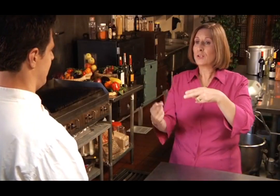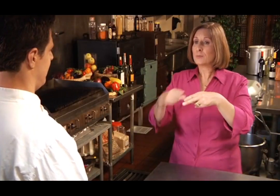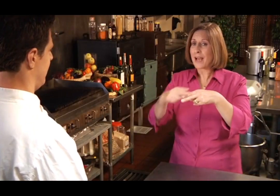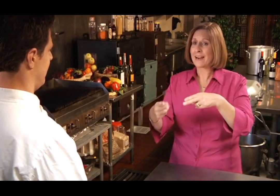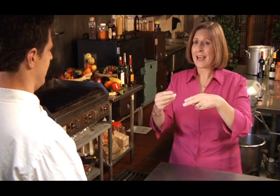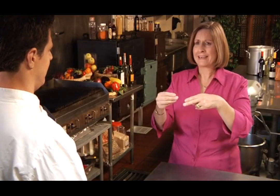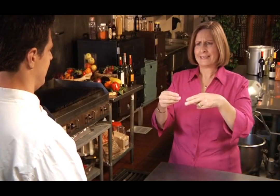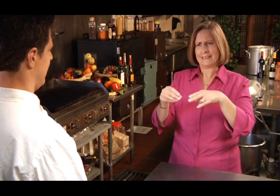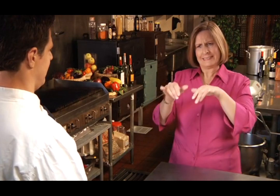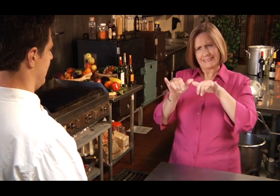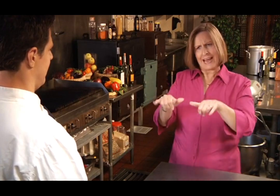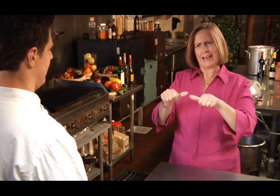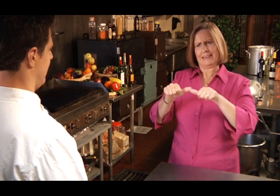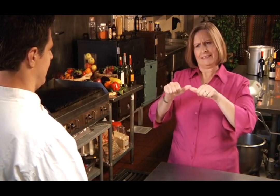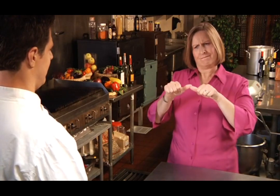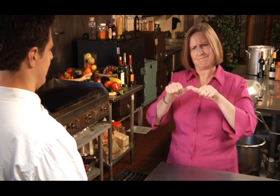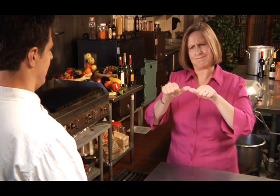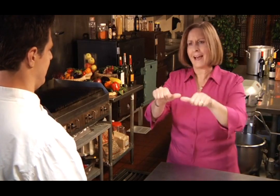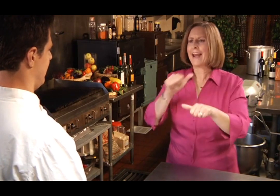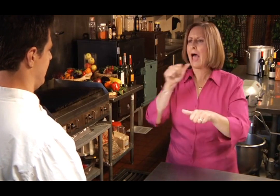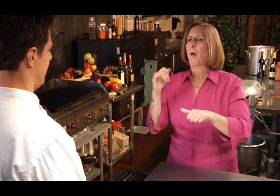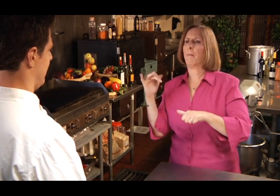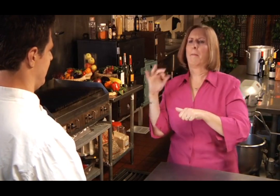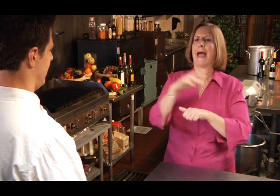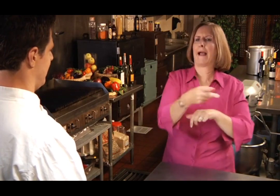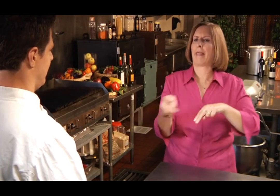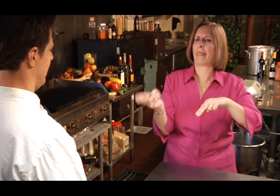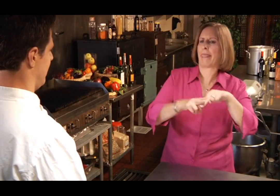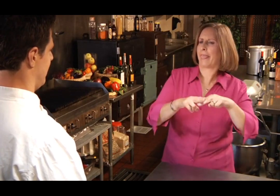Losing extra weight and keeping it off can be challenging.